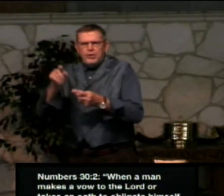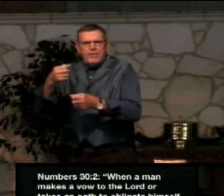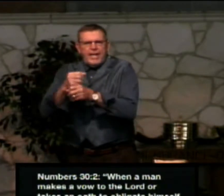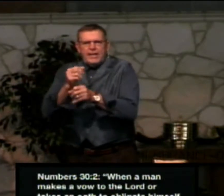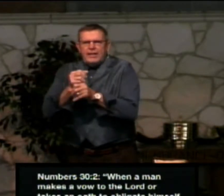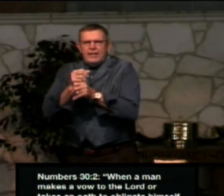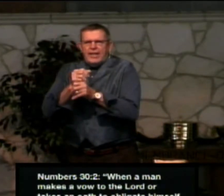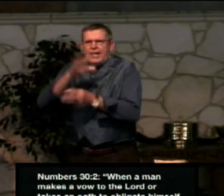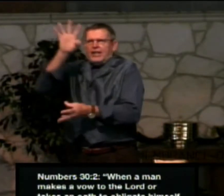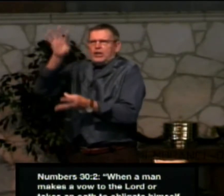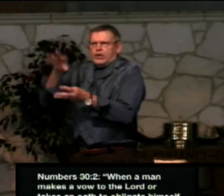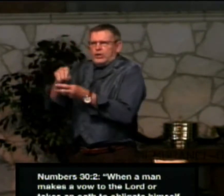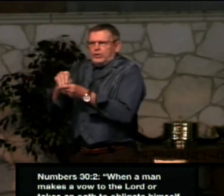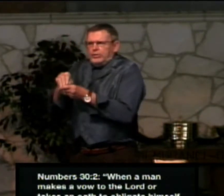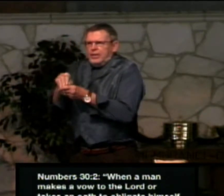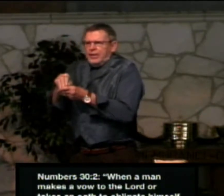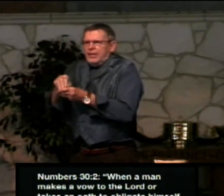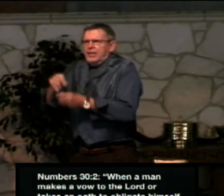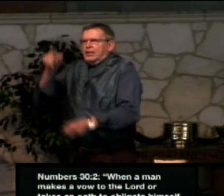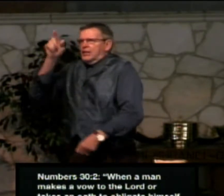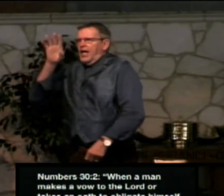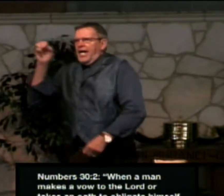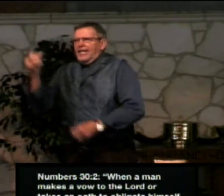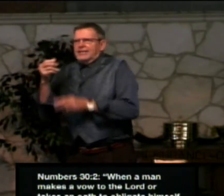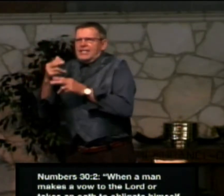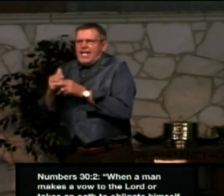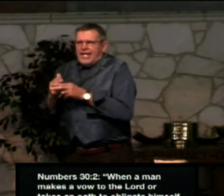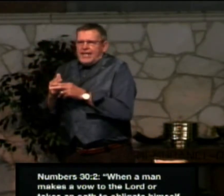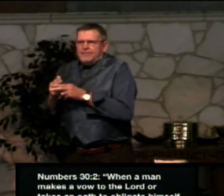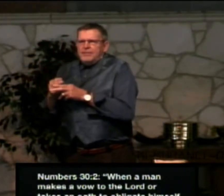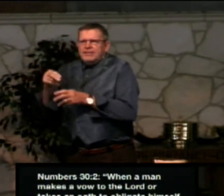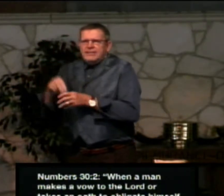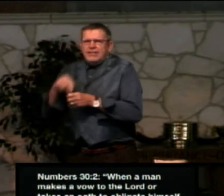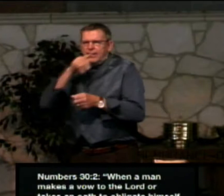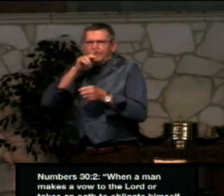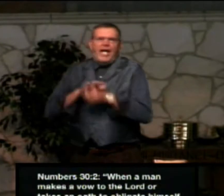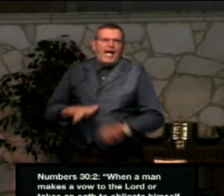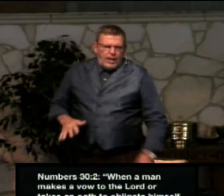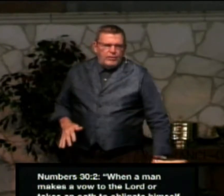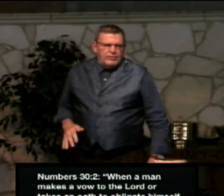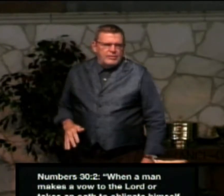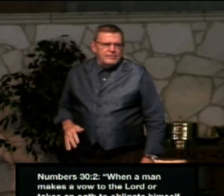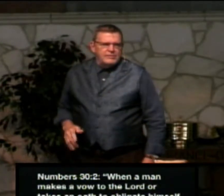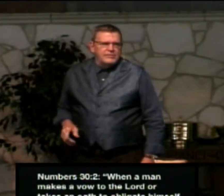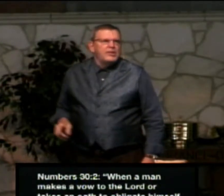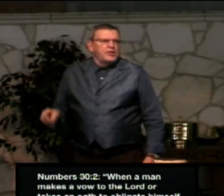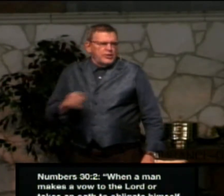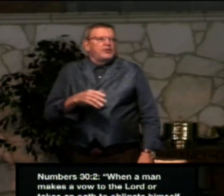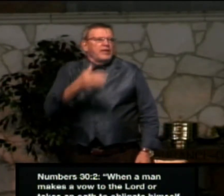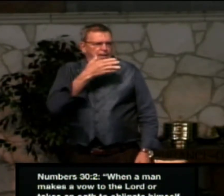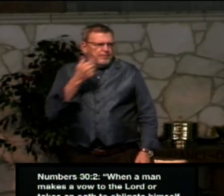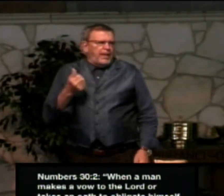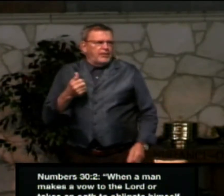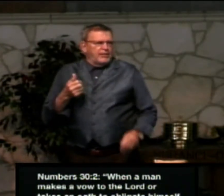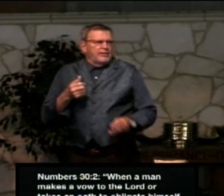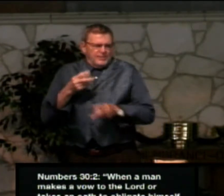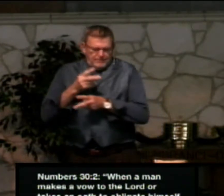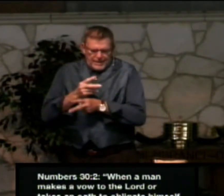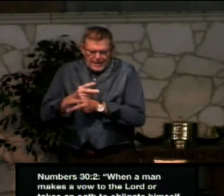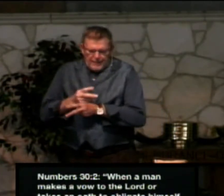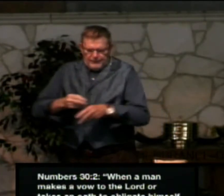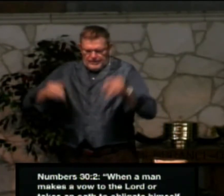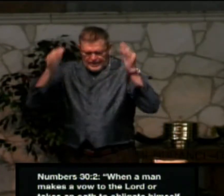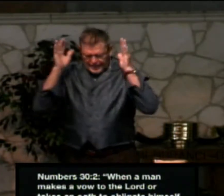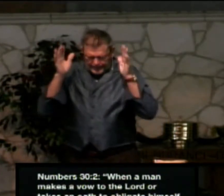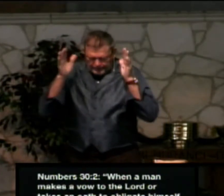When you make and include God's name in a vow, you had better